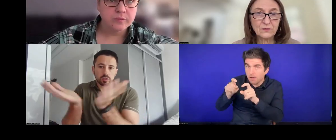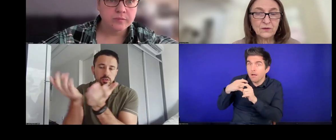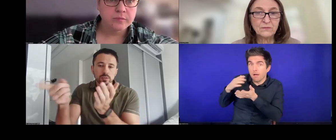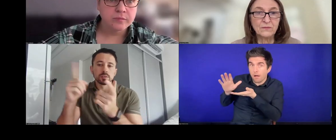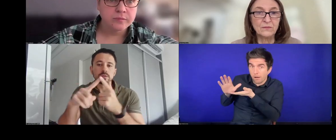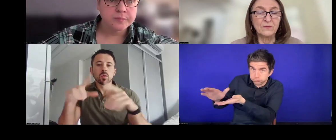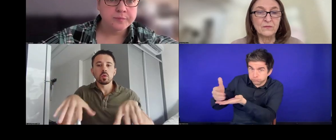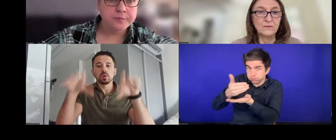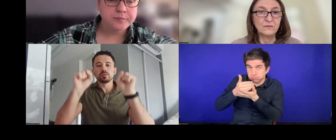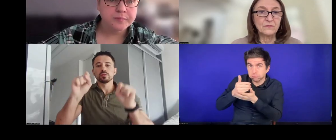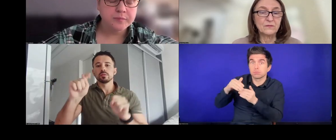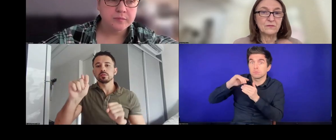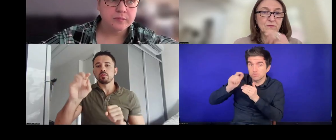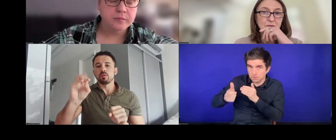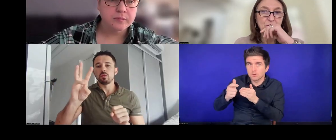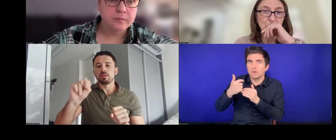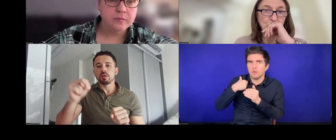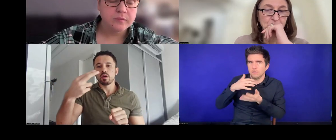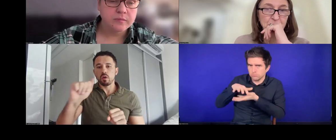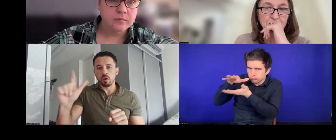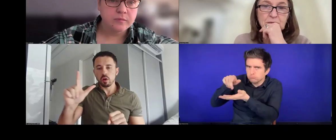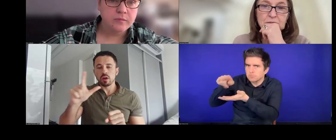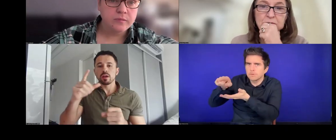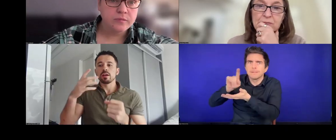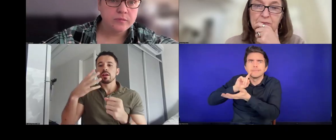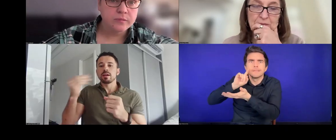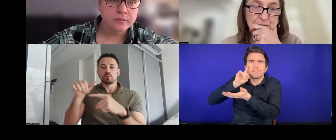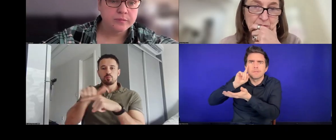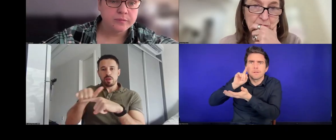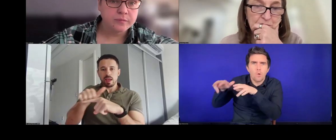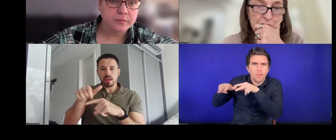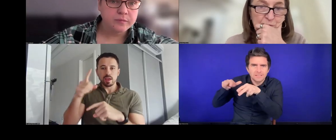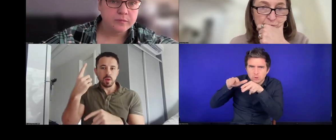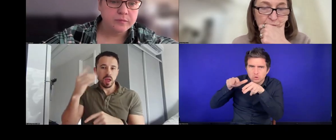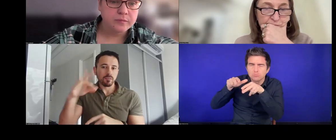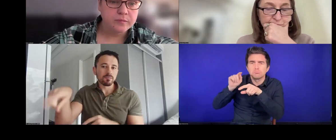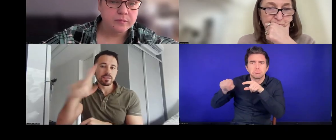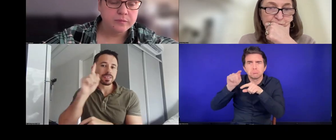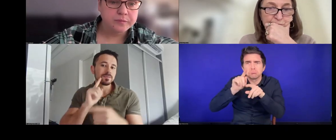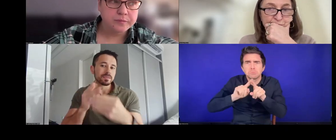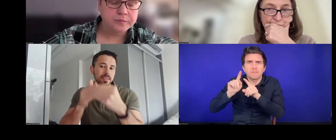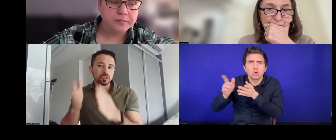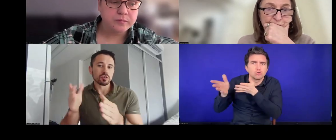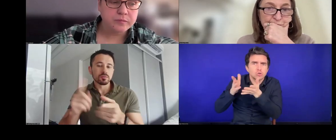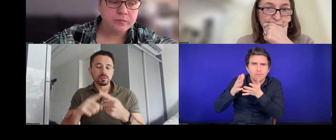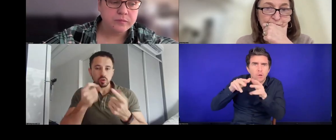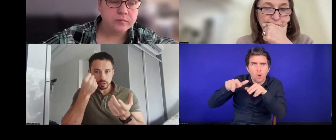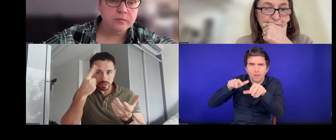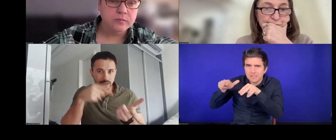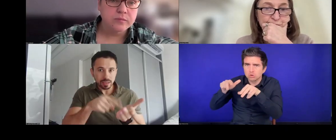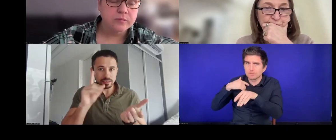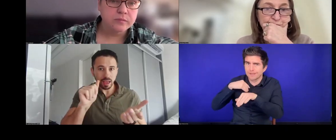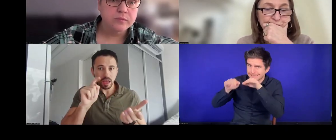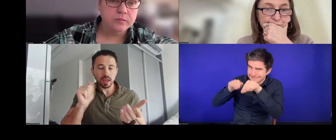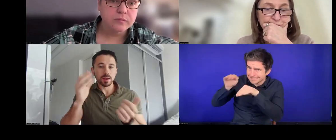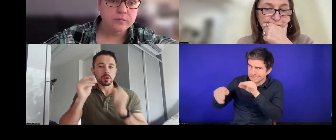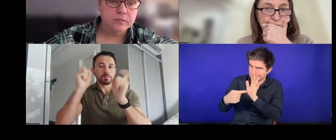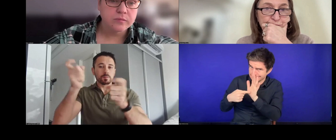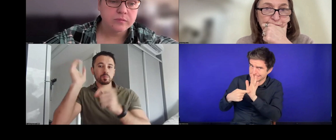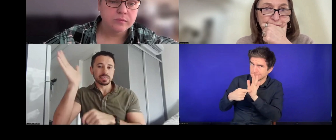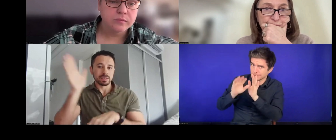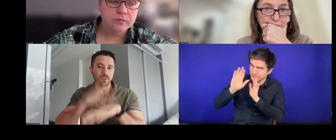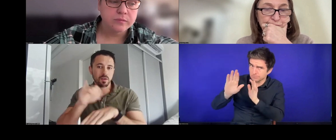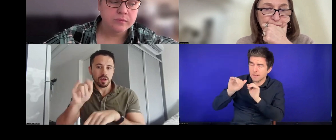service organizations, encouraging them to host town halls and train one of the